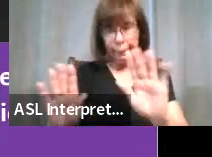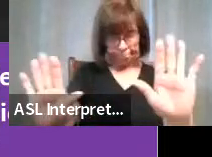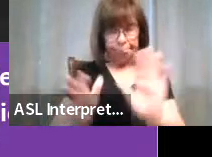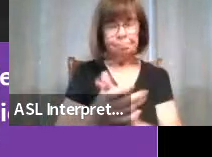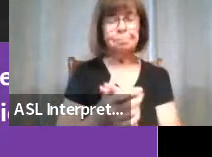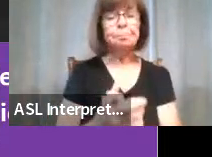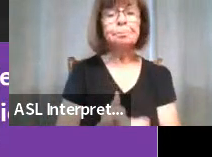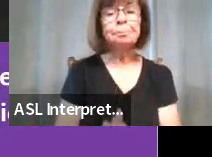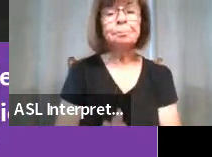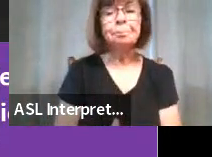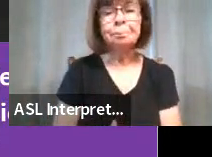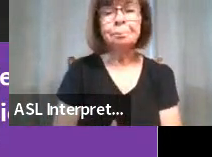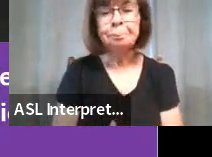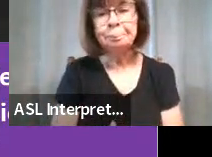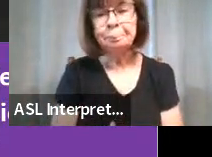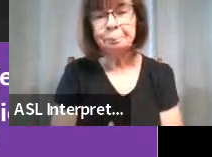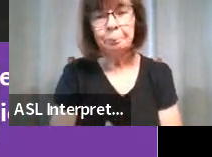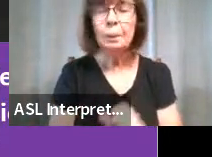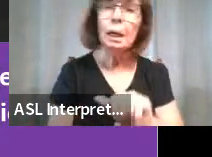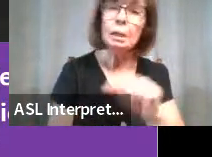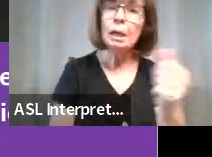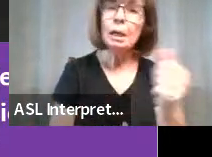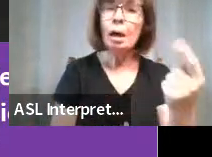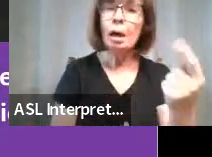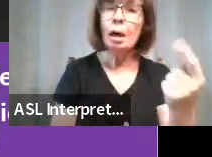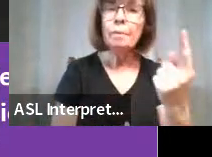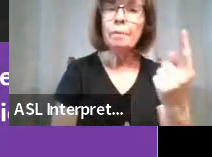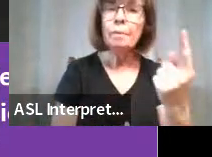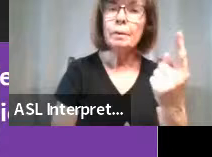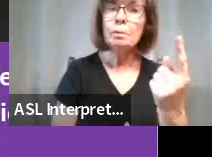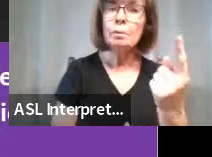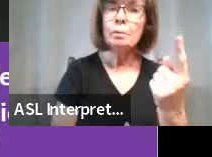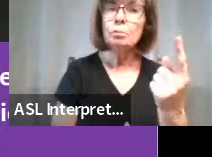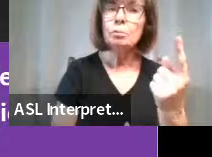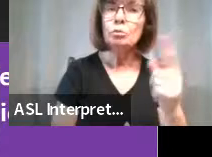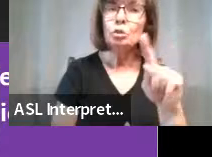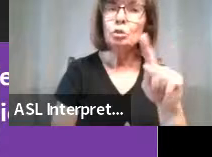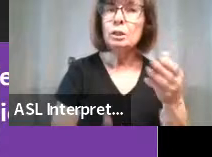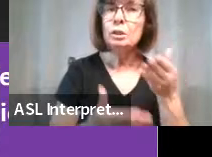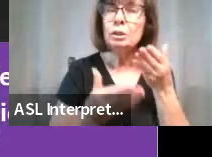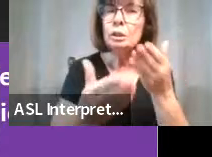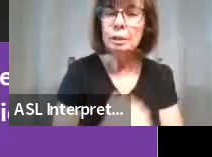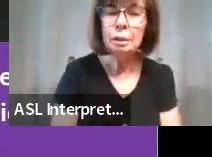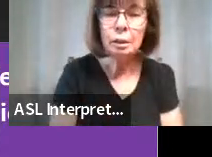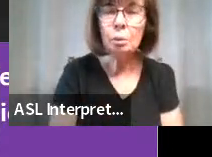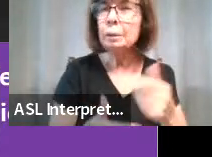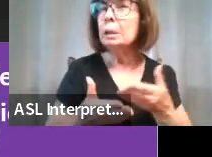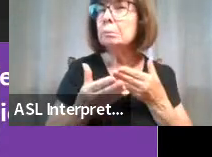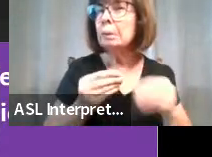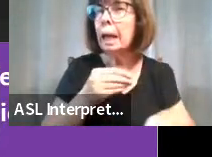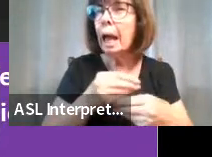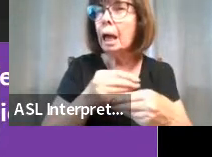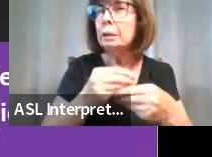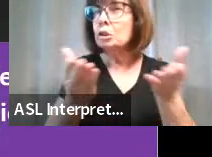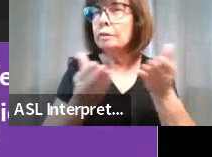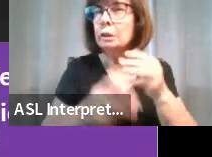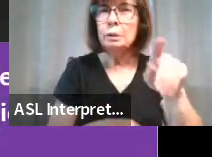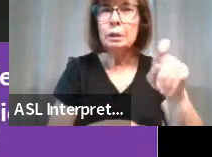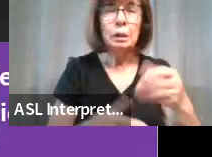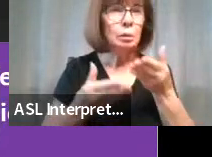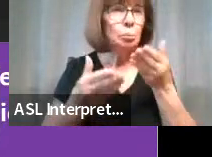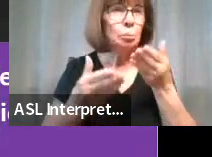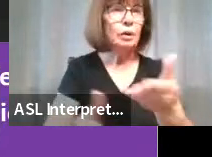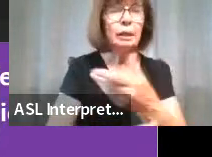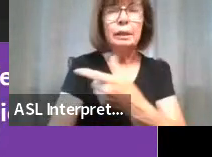another suggestions for additional service that are needed, something like providing vaccines and boosters